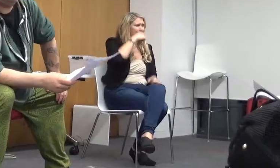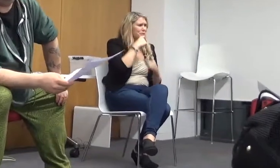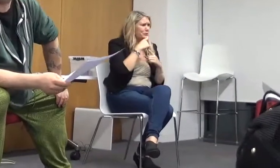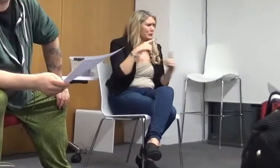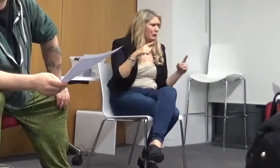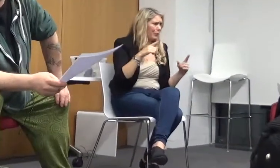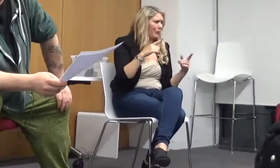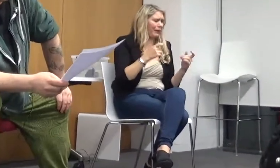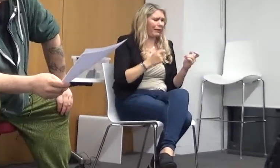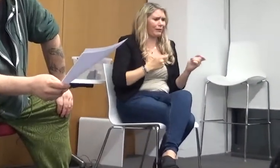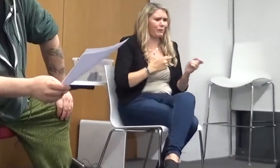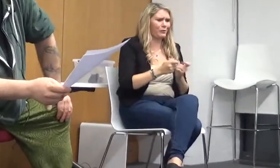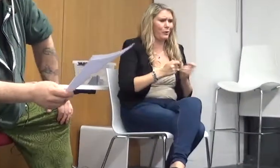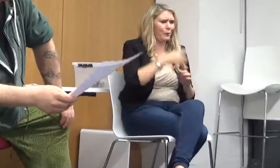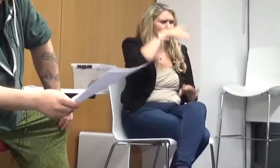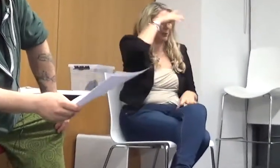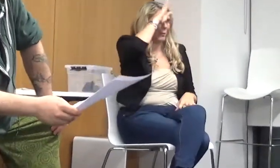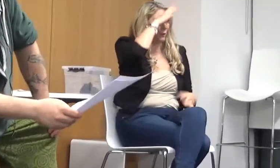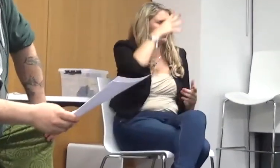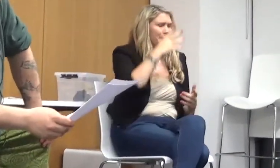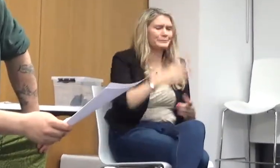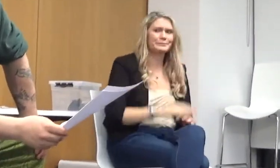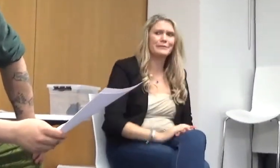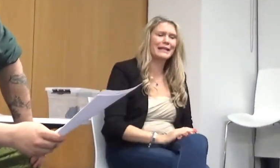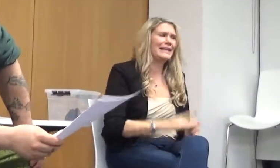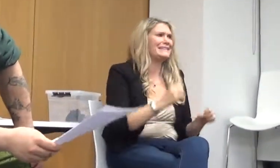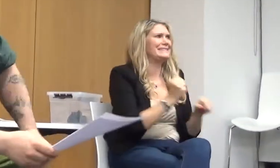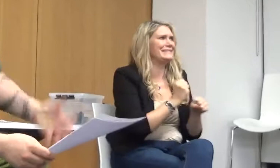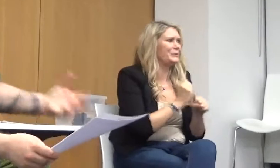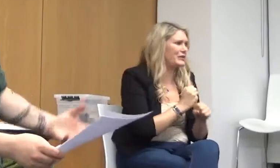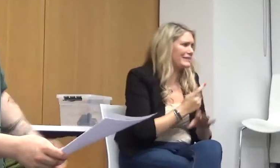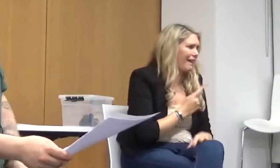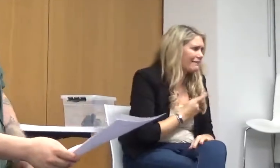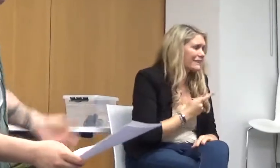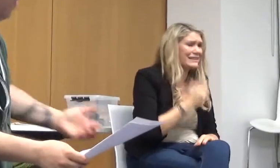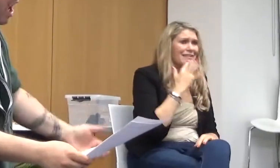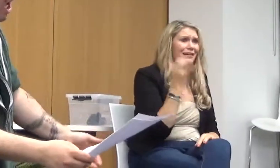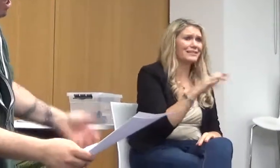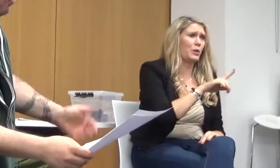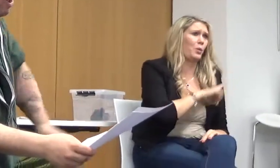or co-opting. Pop punk is DIY, it's asking why?